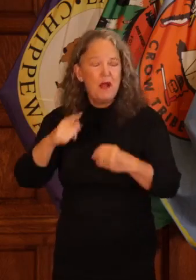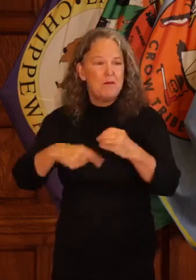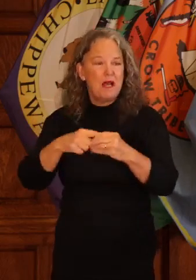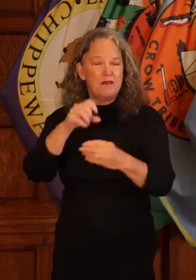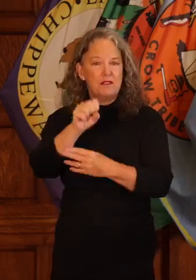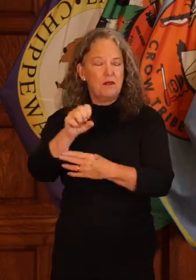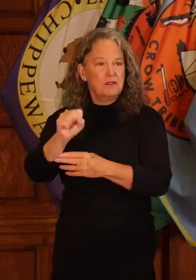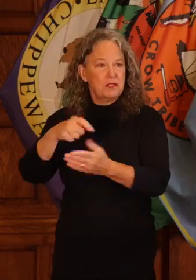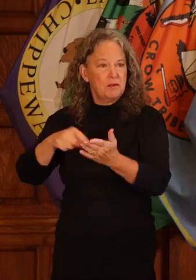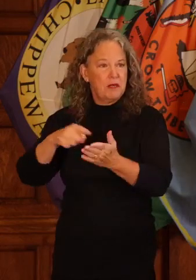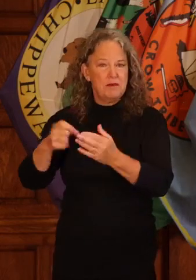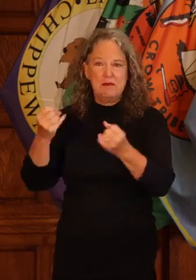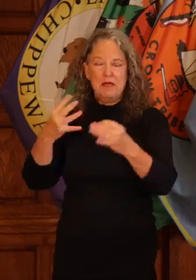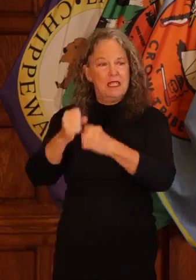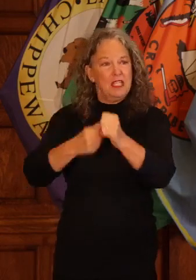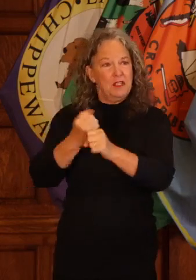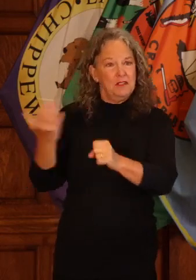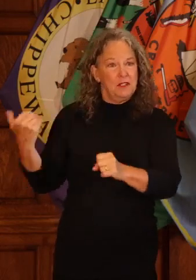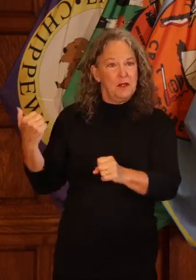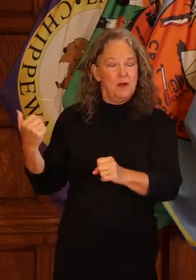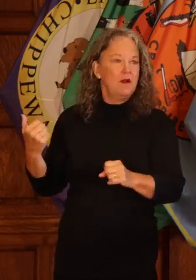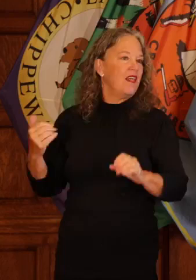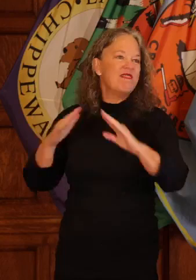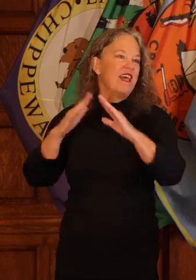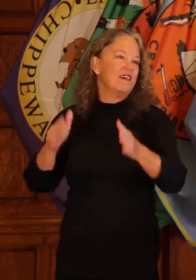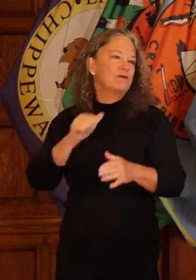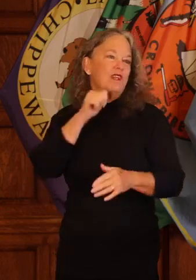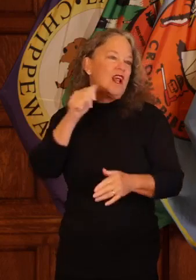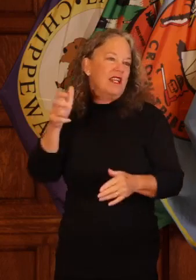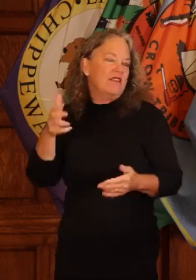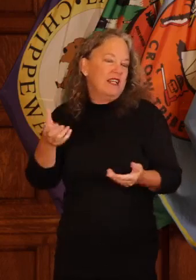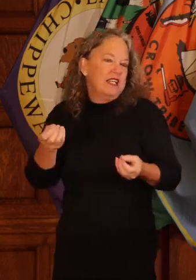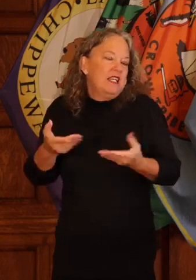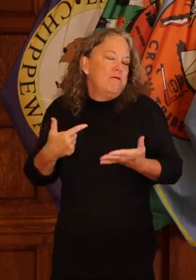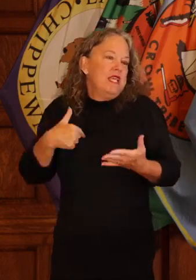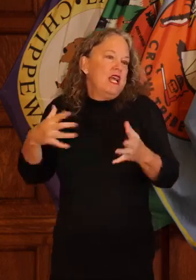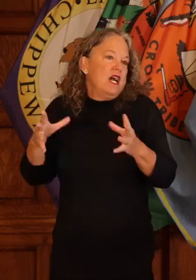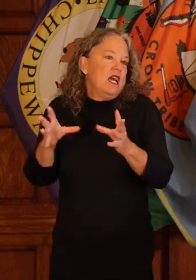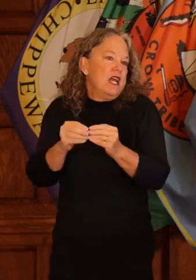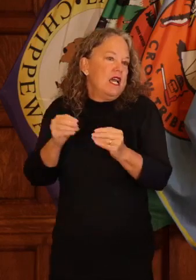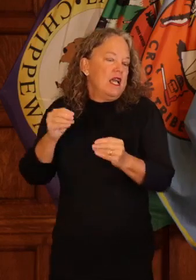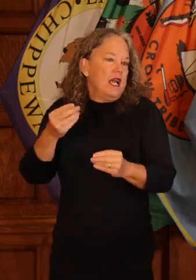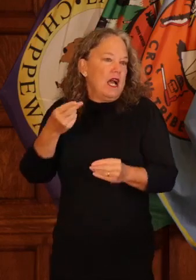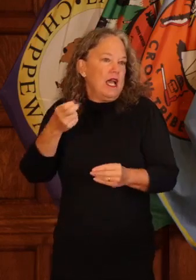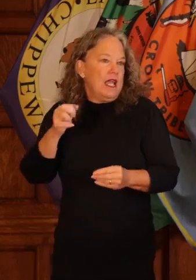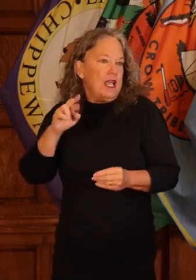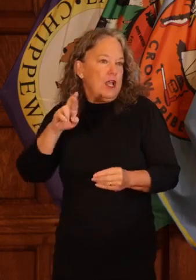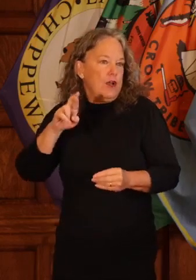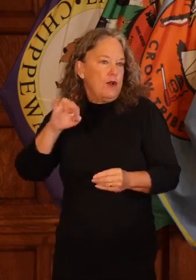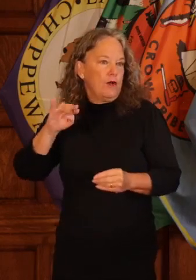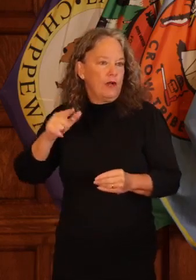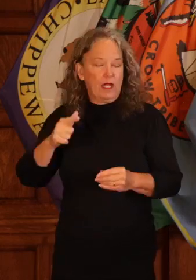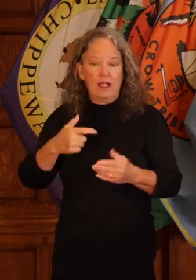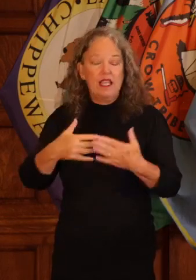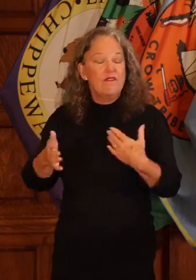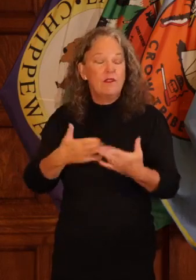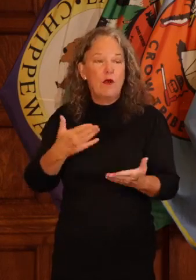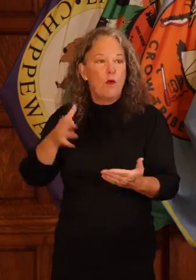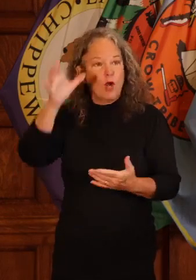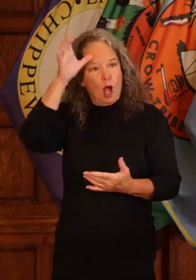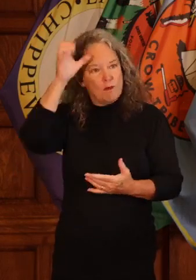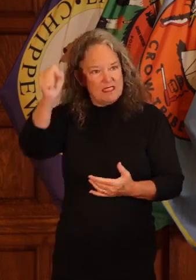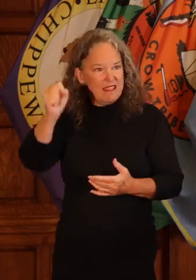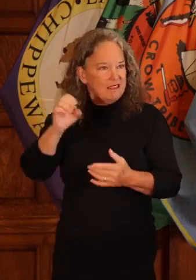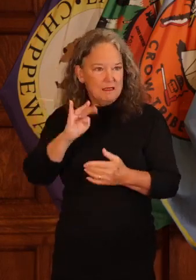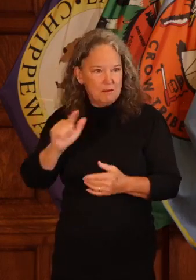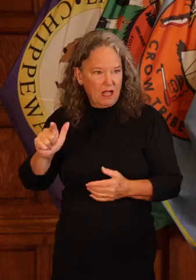ago. I couldn't even get a hearing in the House for that bill, even though it was such a common sense bill. So the time has